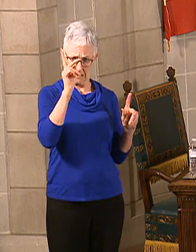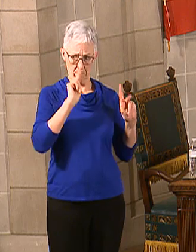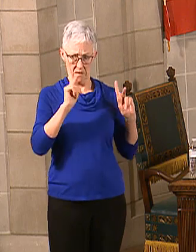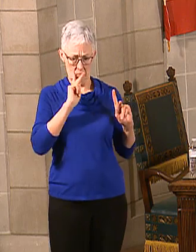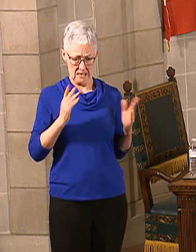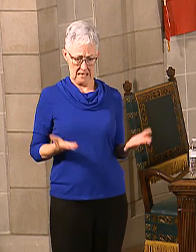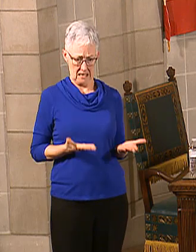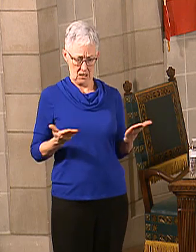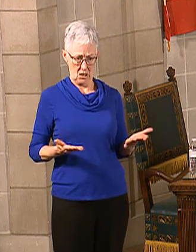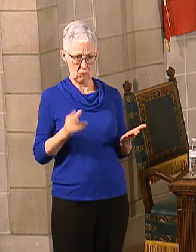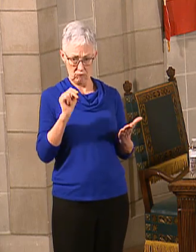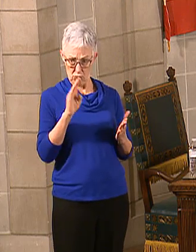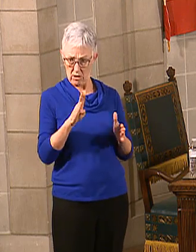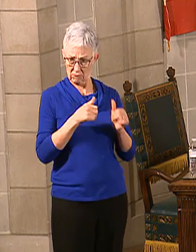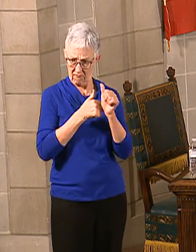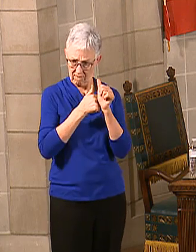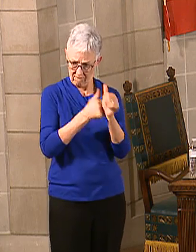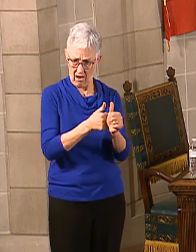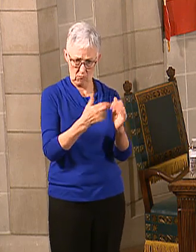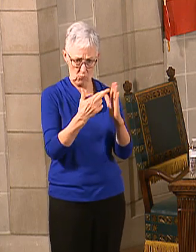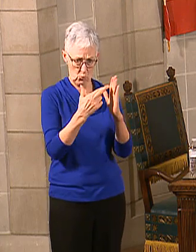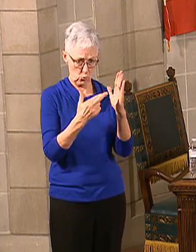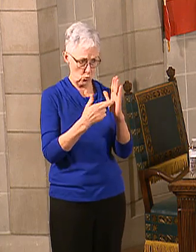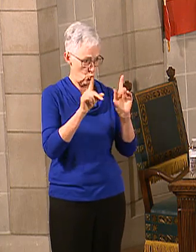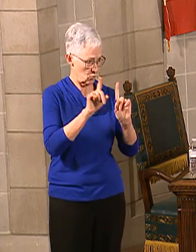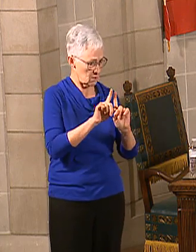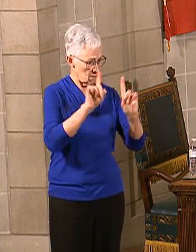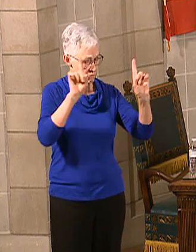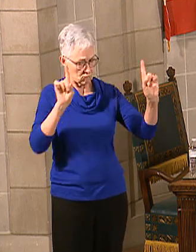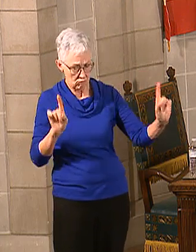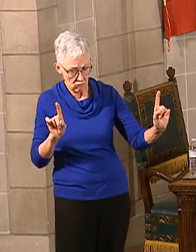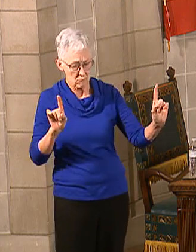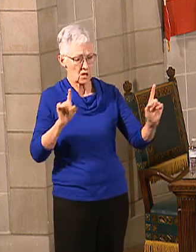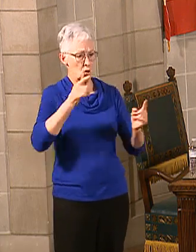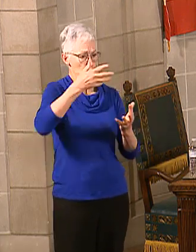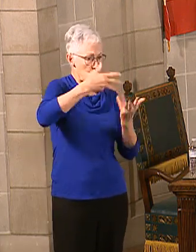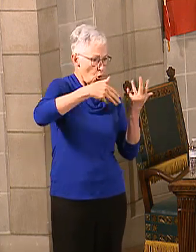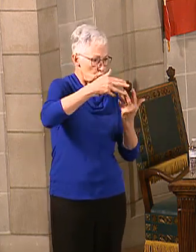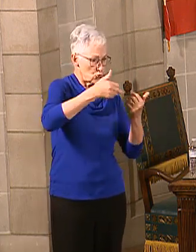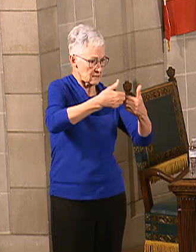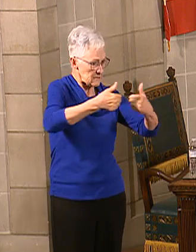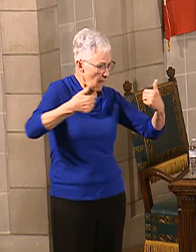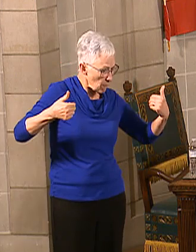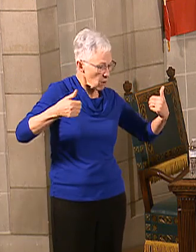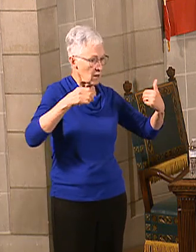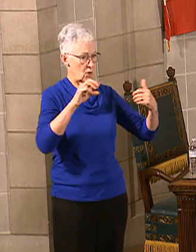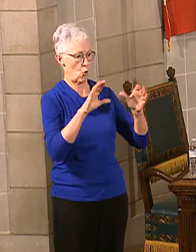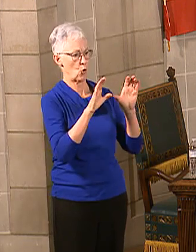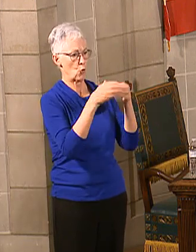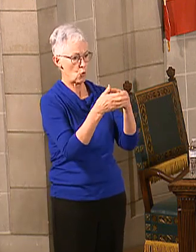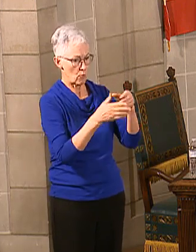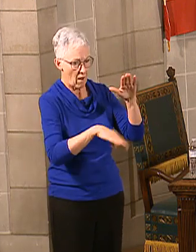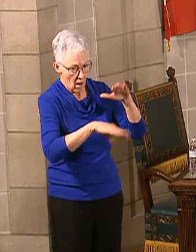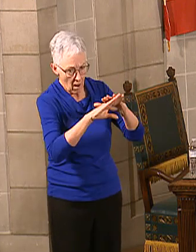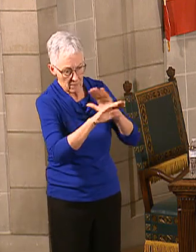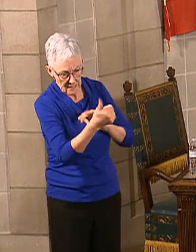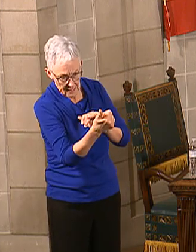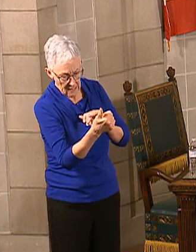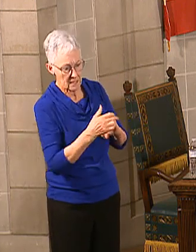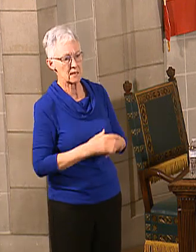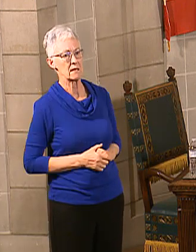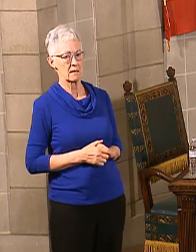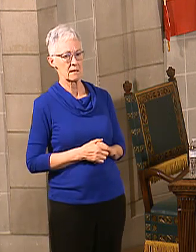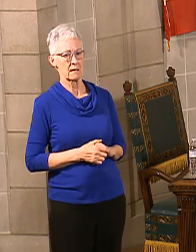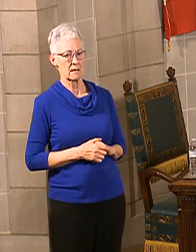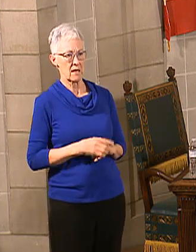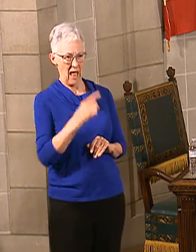the directed health measures? Are you able to say at this point whether it is making a difference? So again, just getting back to, I think it was Martha who said we got a D in one of those things.